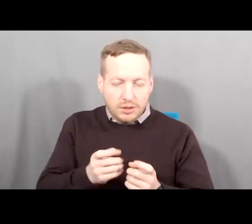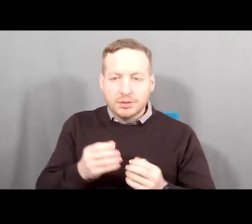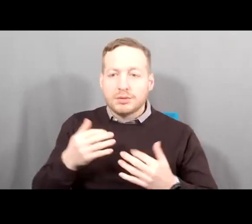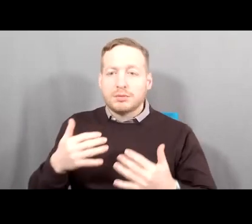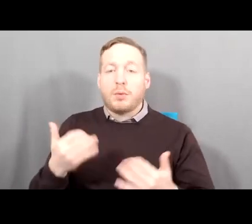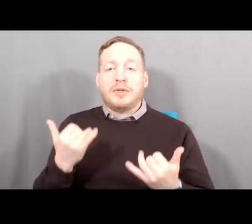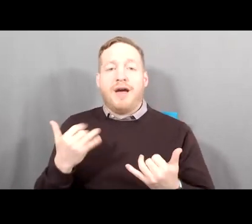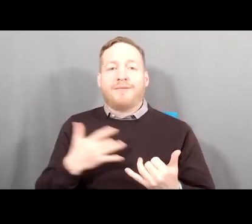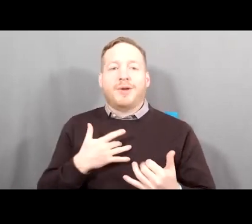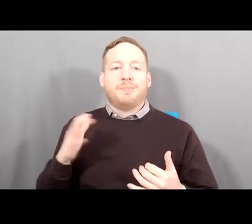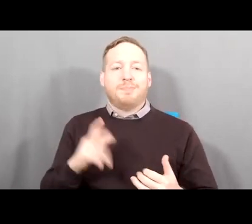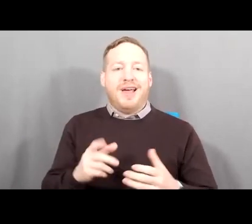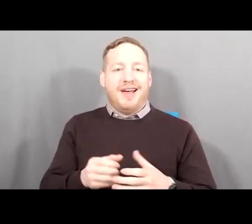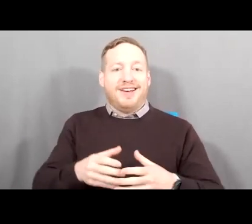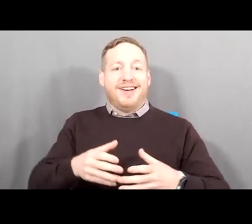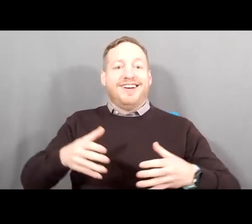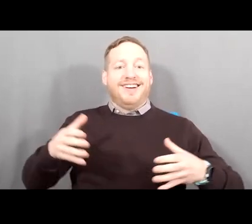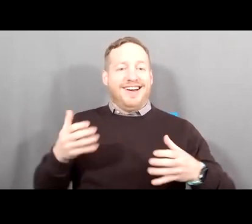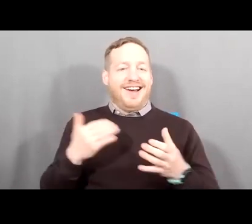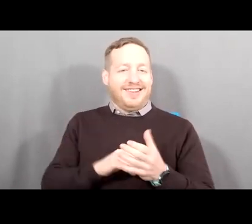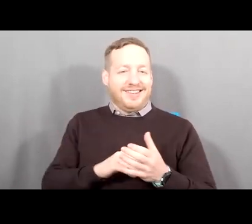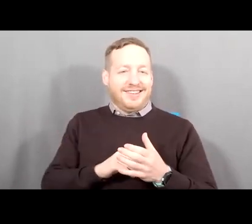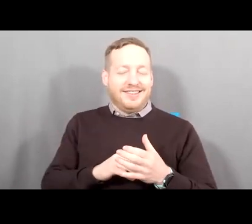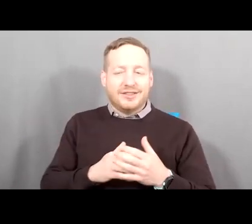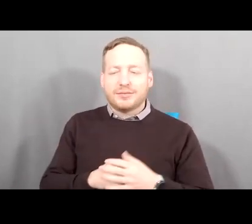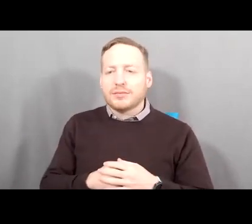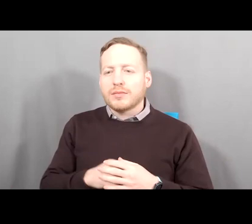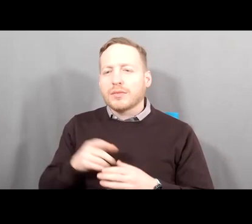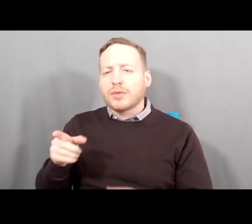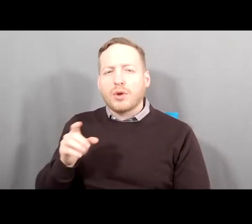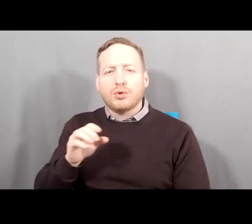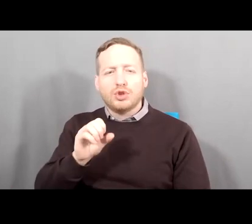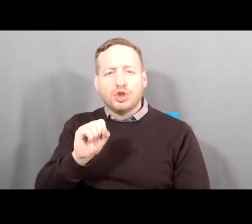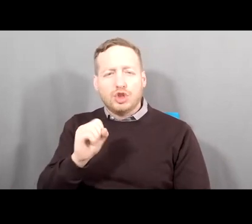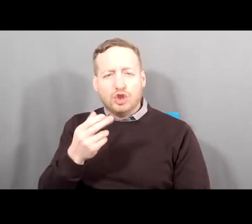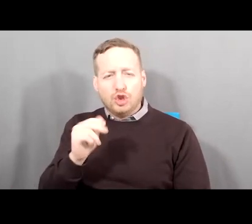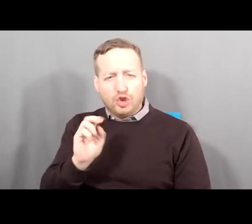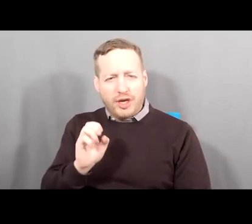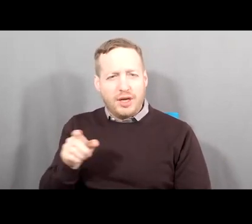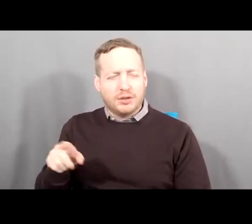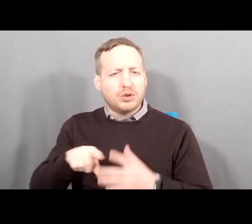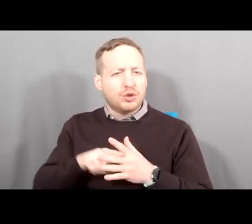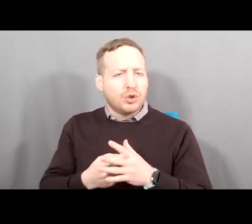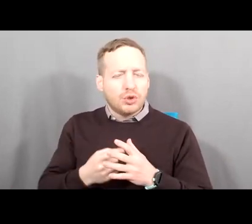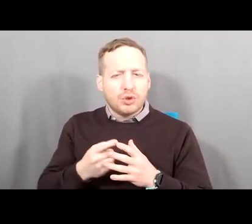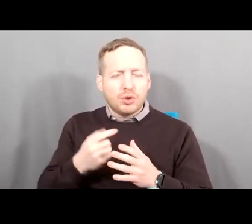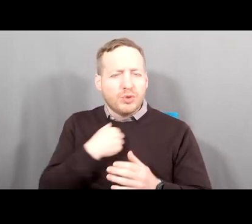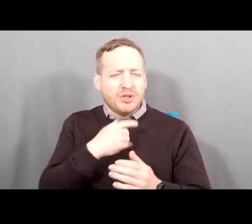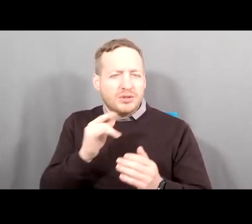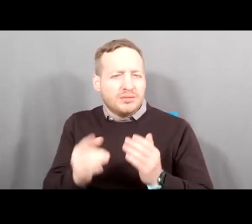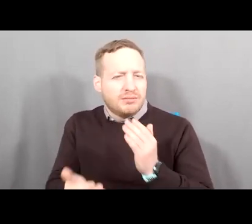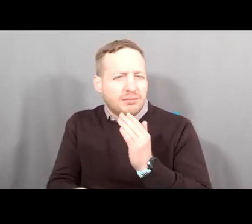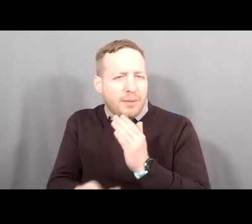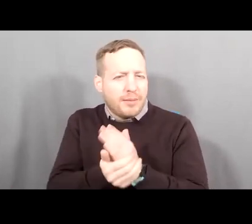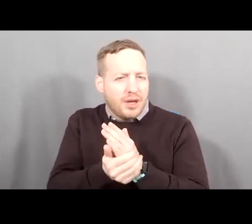working remotely, there were a number of different things and adjustments we had to make. And so now we're kind of coming back and